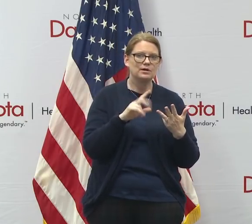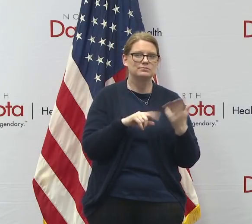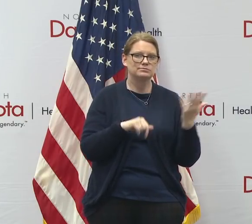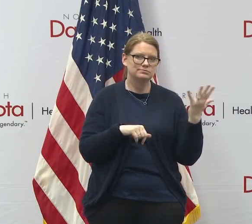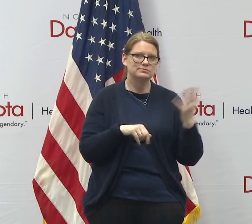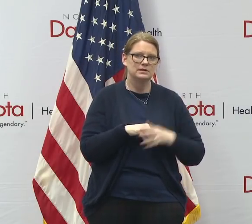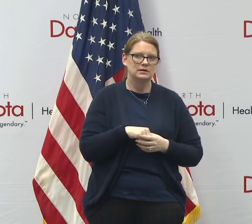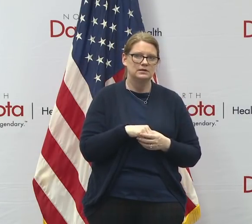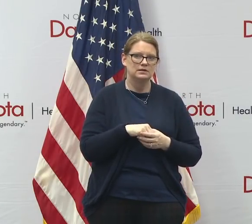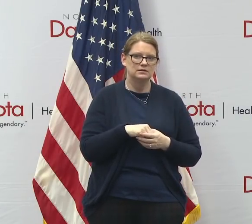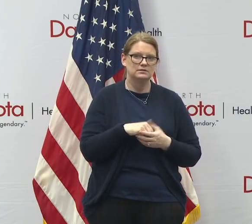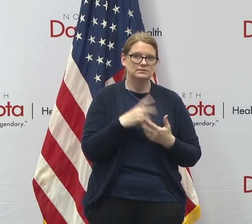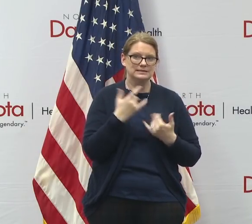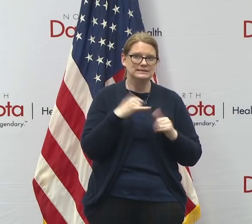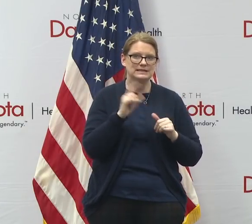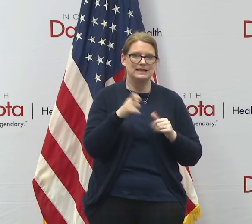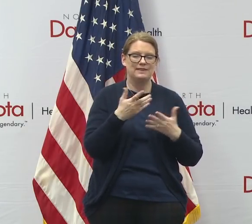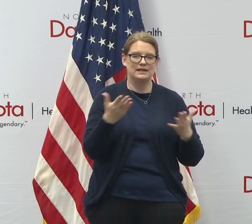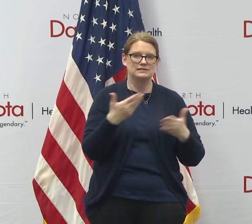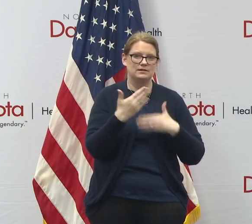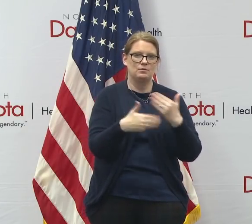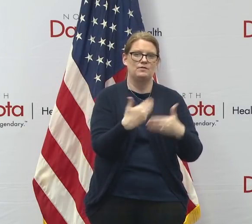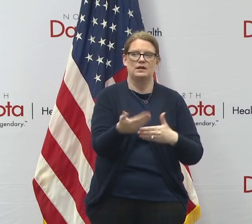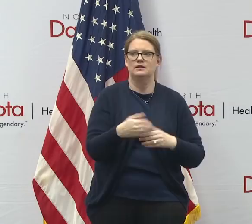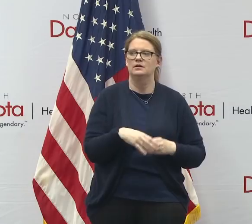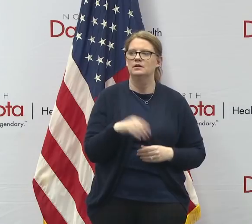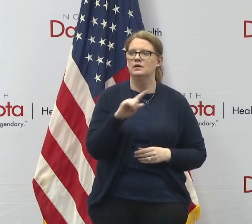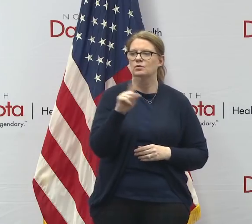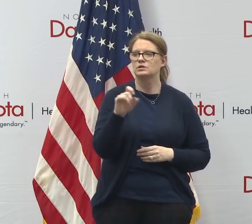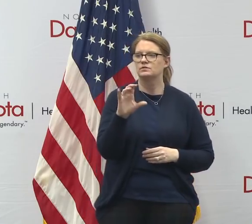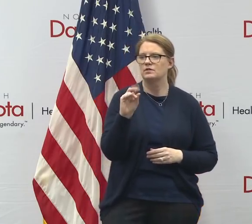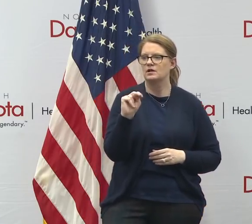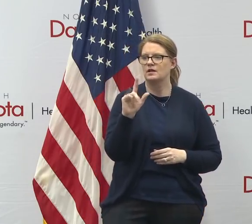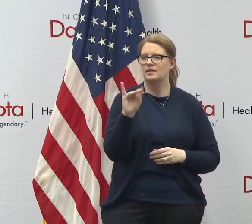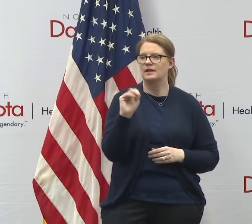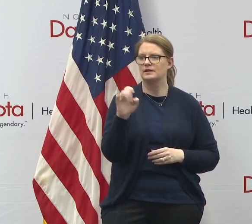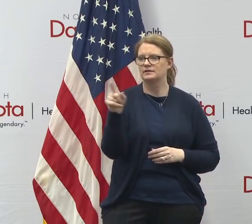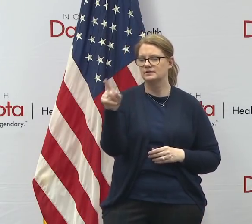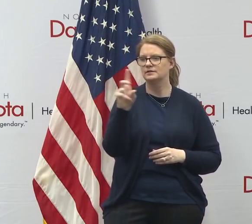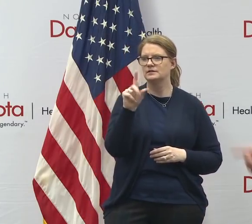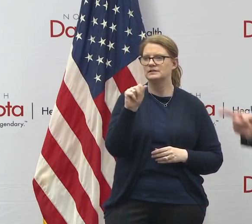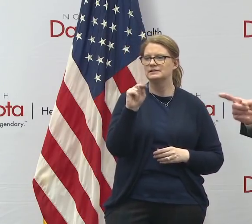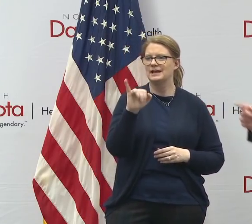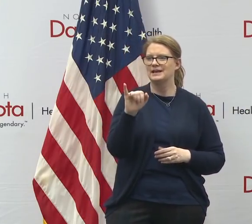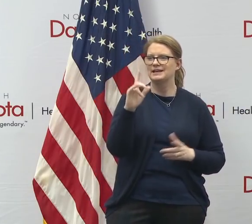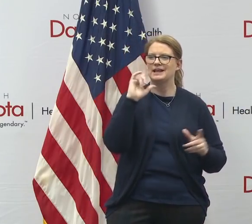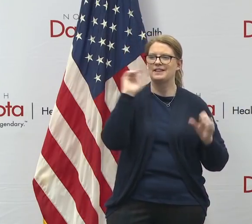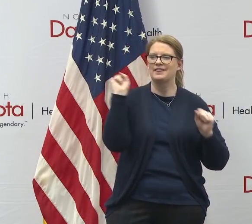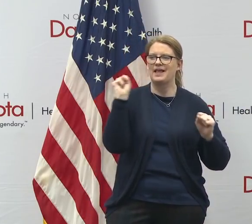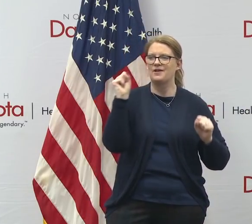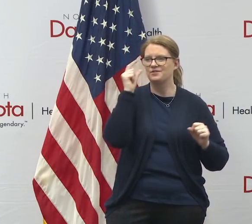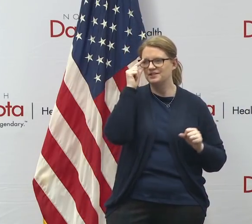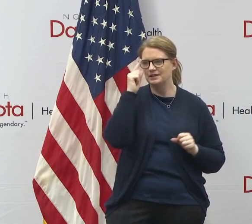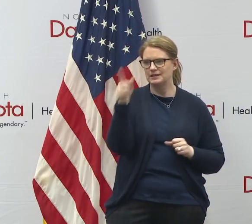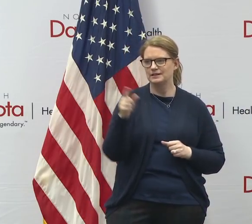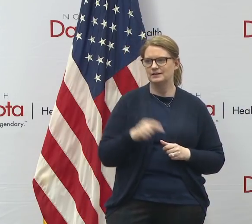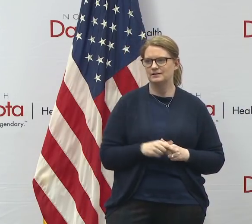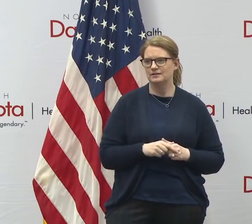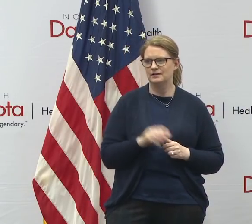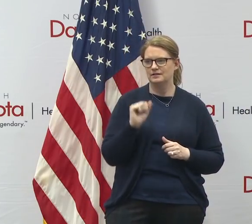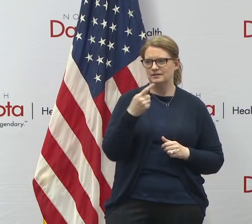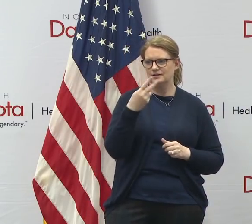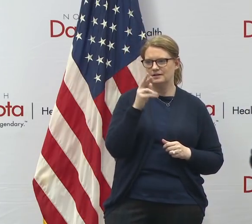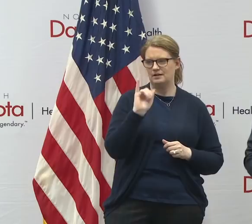moving. I think we have a question coming in from online. And Danny, speak up loud so they can hear you in the microphone here.